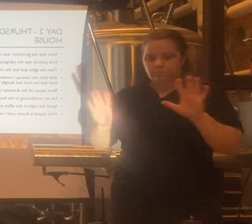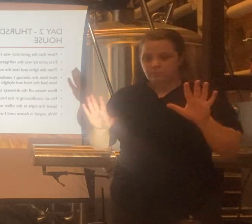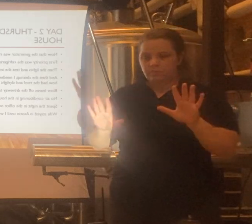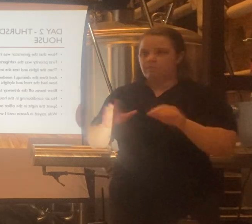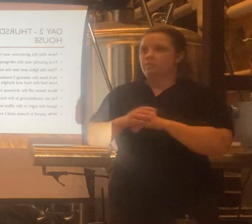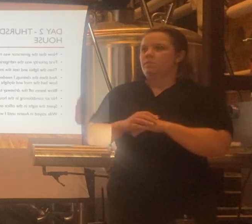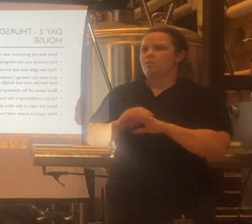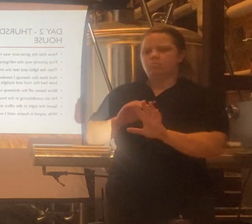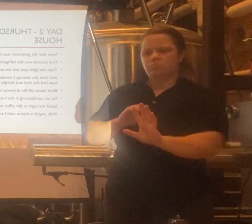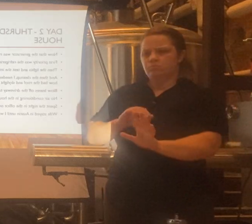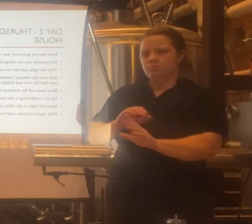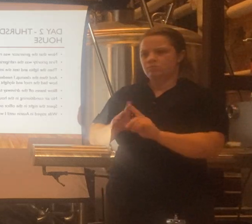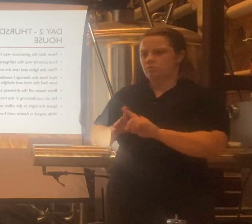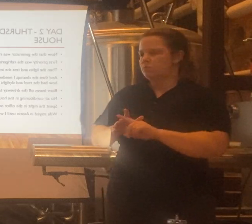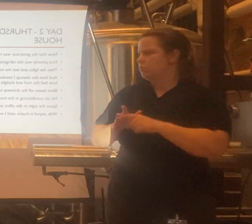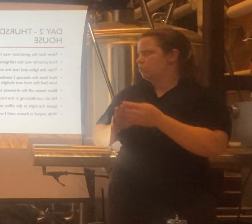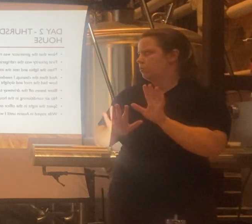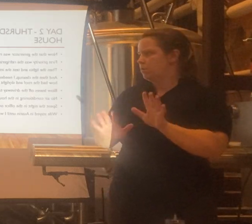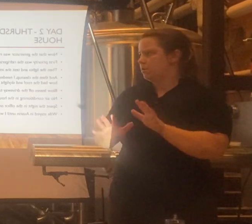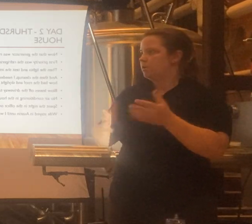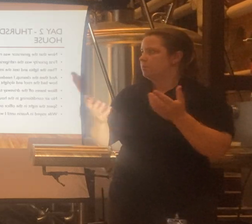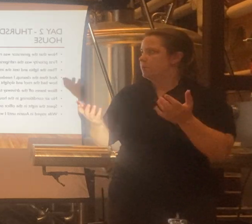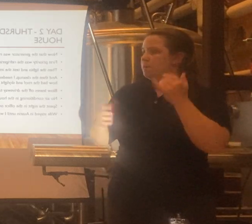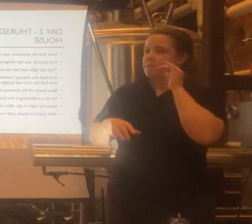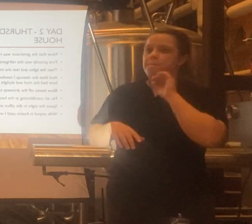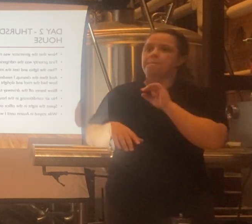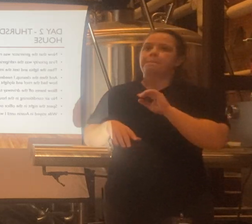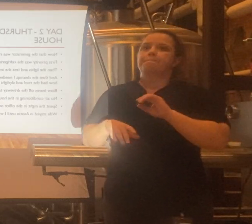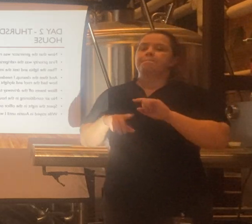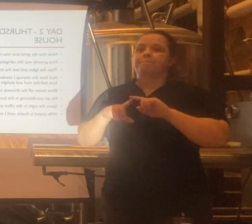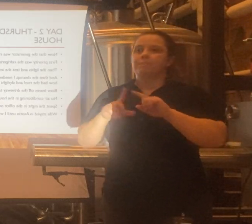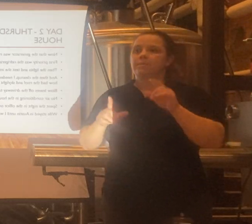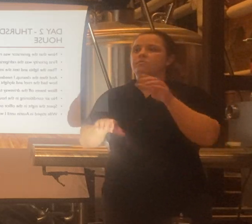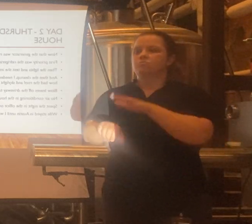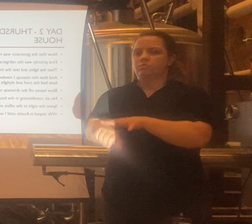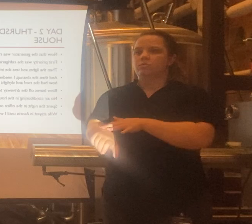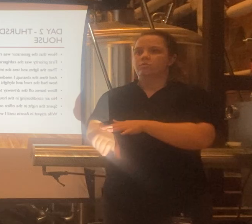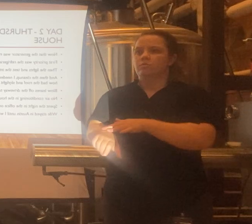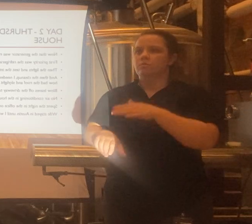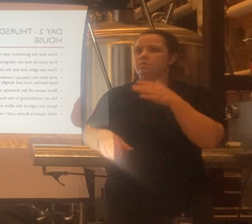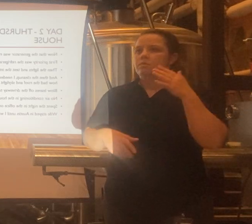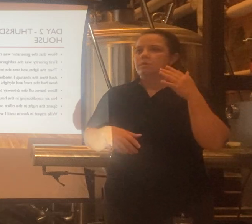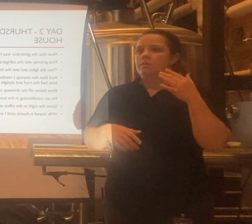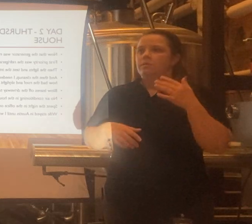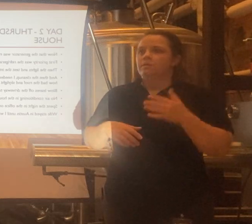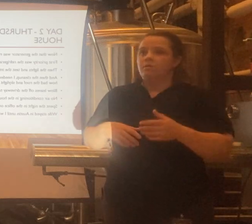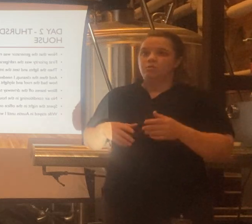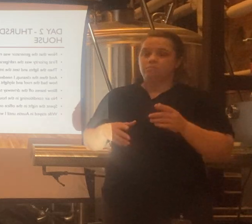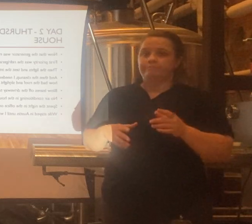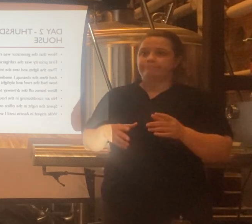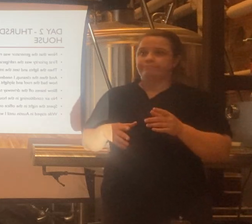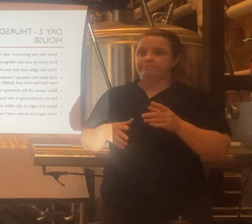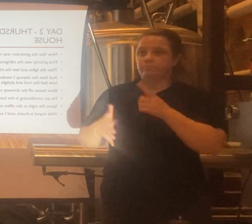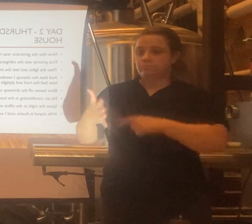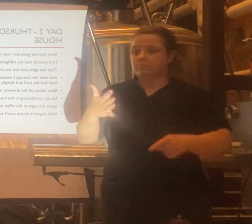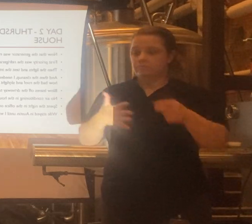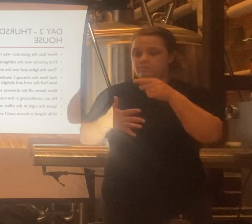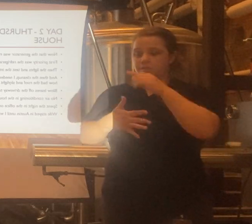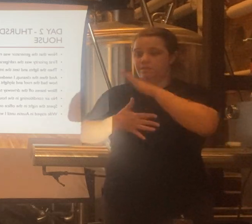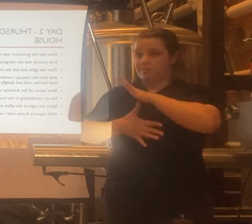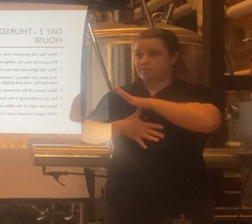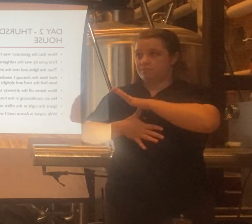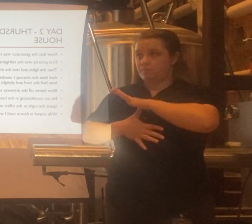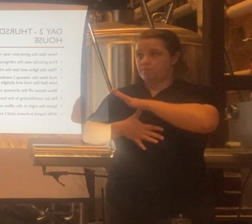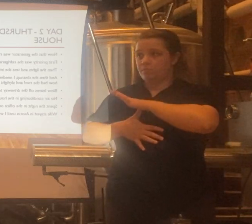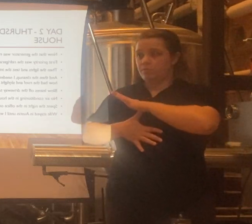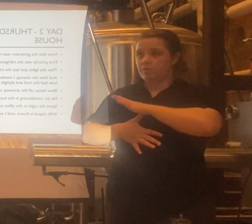didn't lose a lot of juice, but it was 220. But you have to slowly do this. And the first priority was 2 fridges and a freezer. Got to keep all the food good because that's a